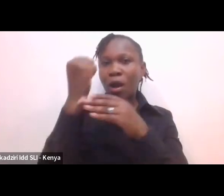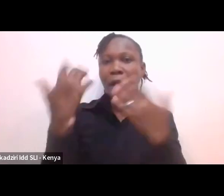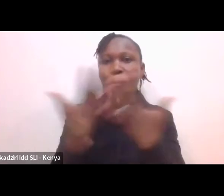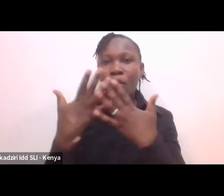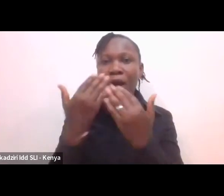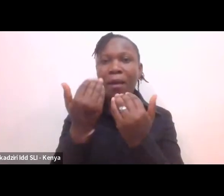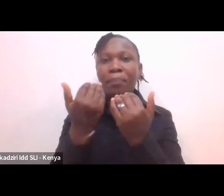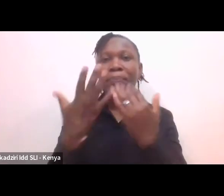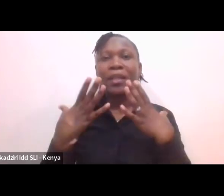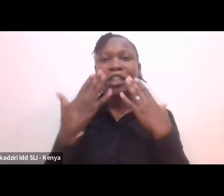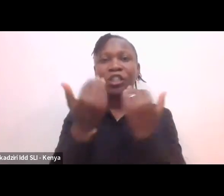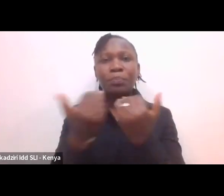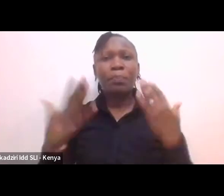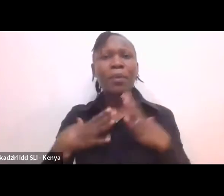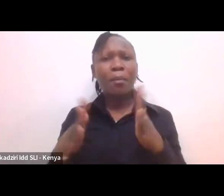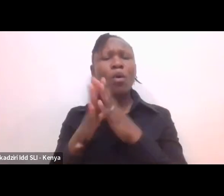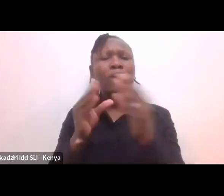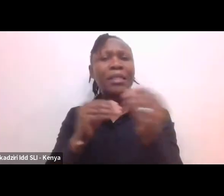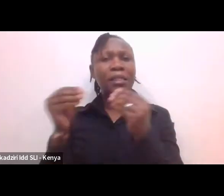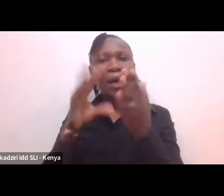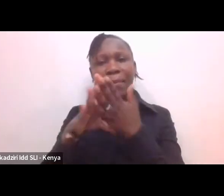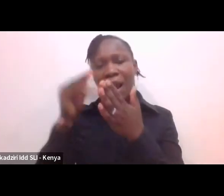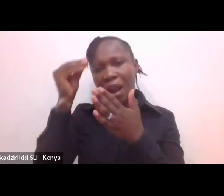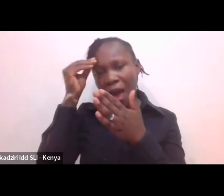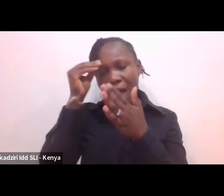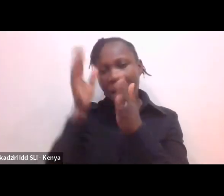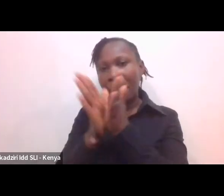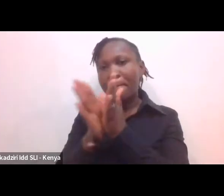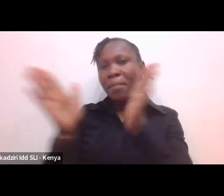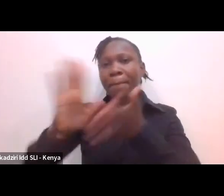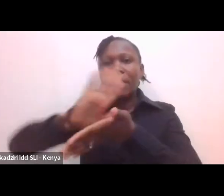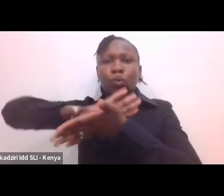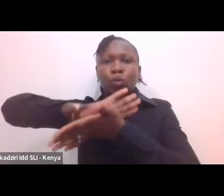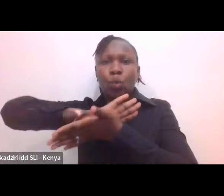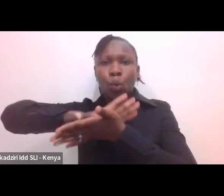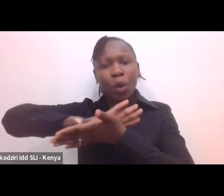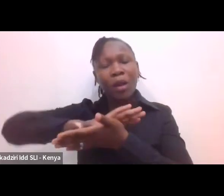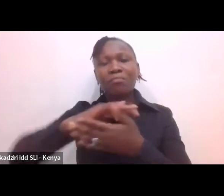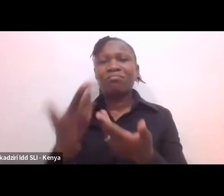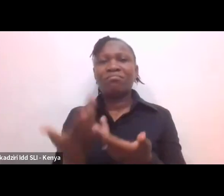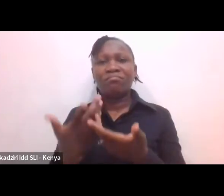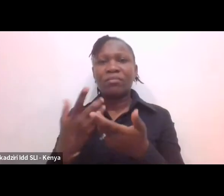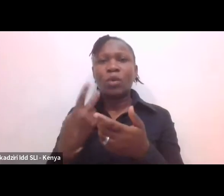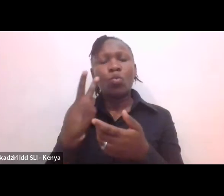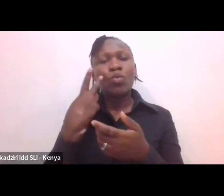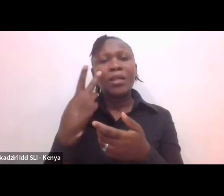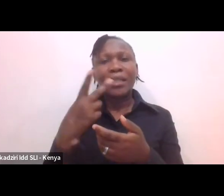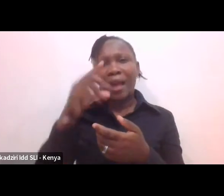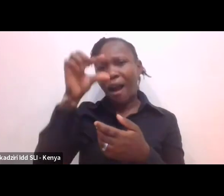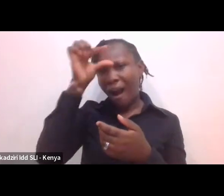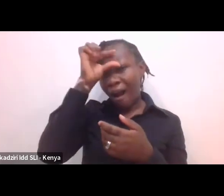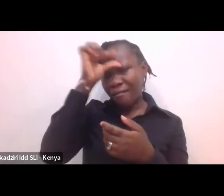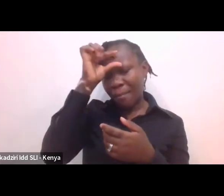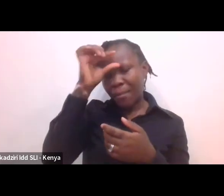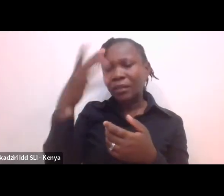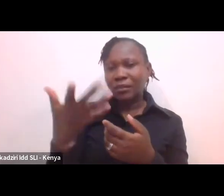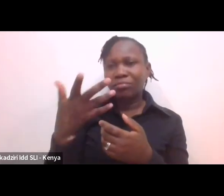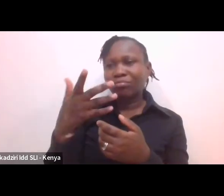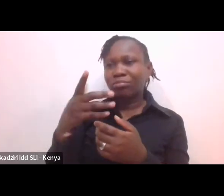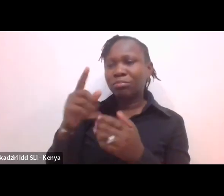public schools was just becoming something that the federal government was requiring